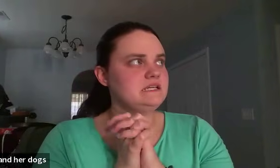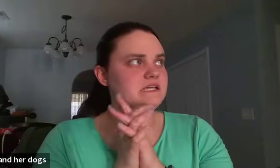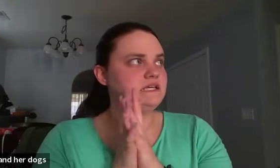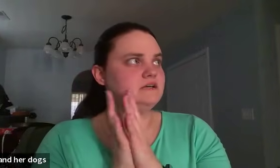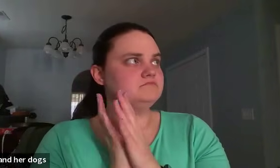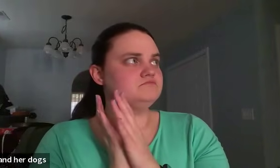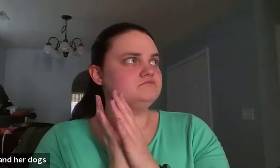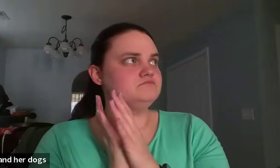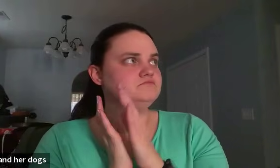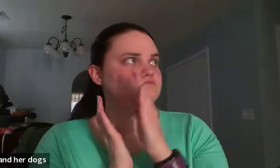Felicity